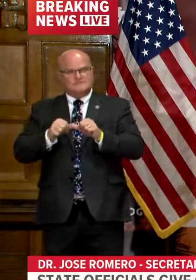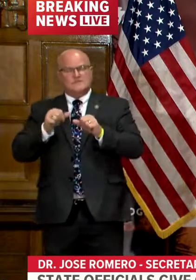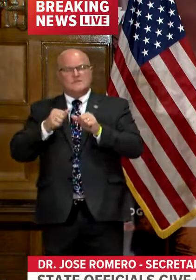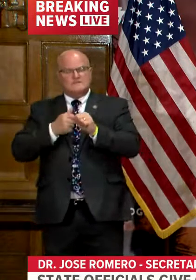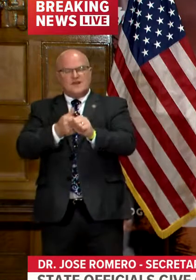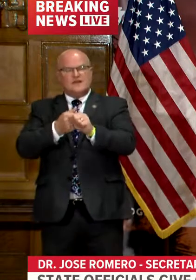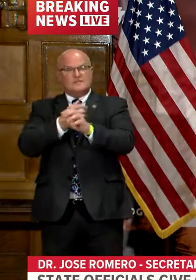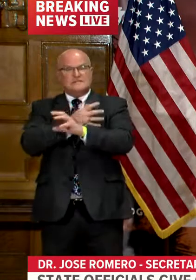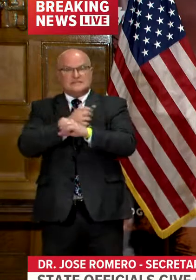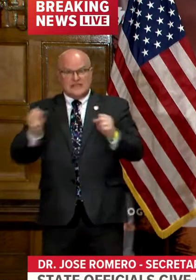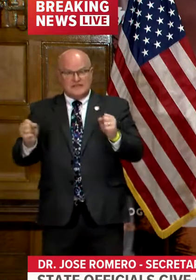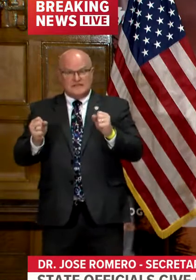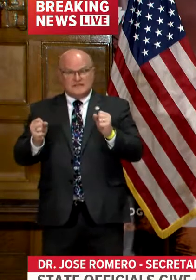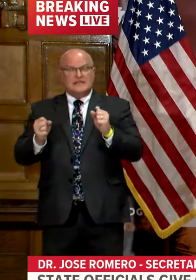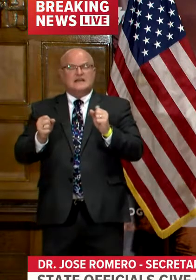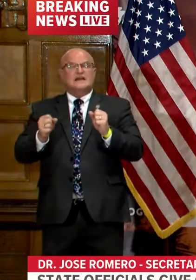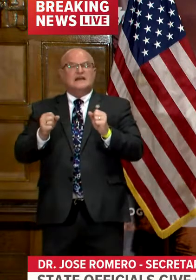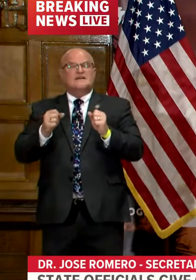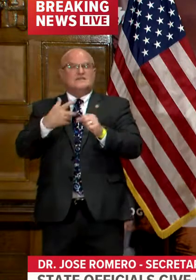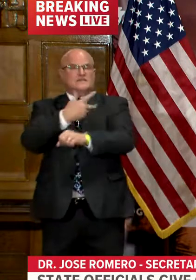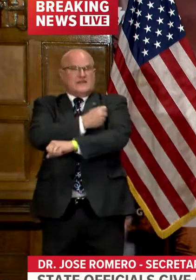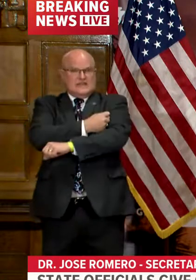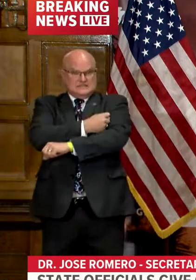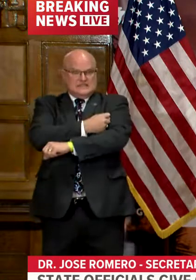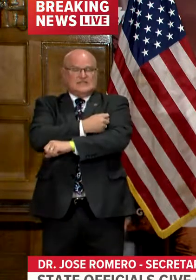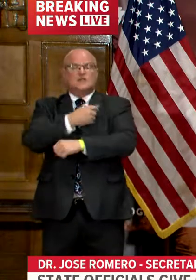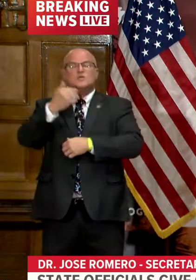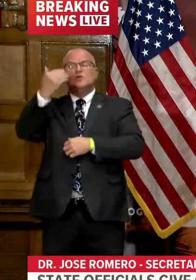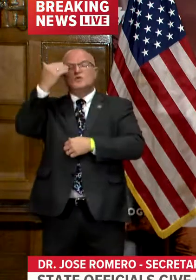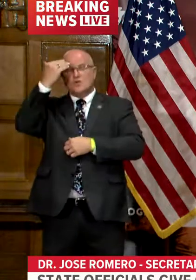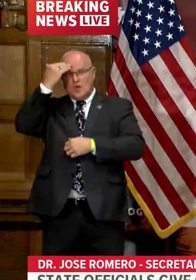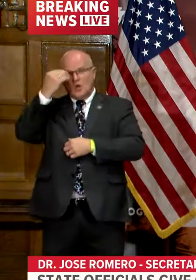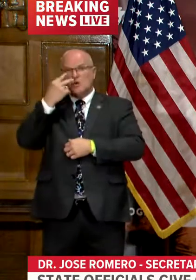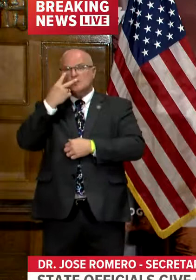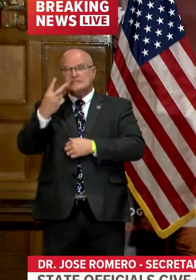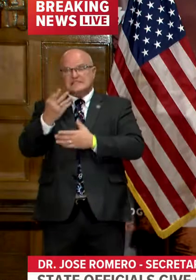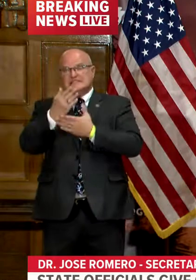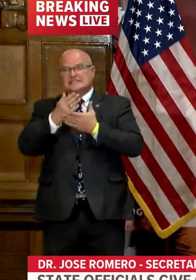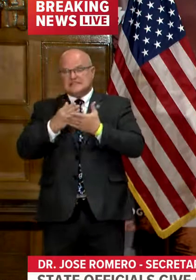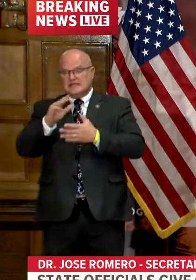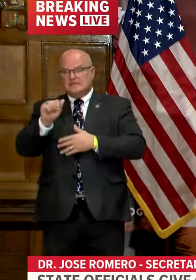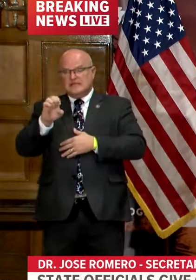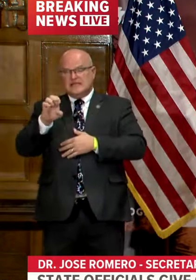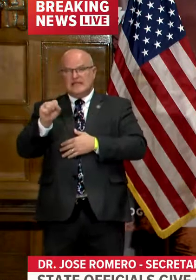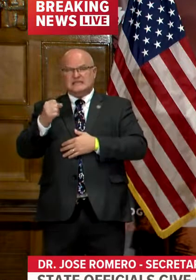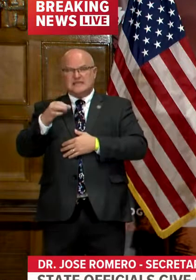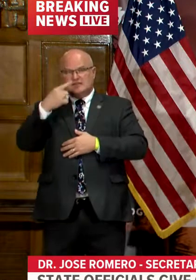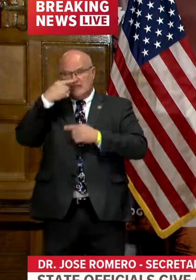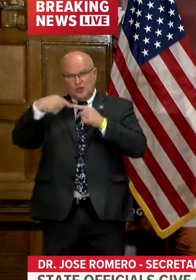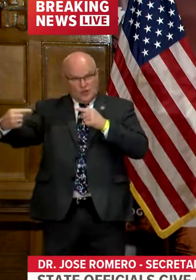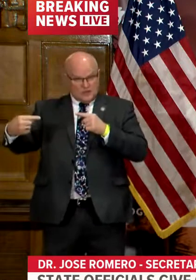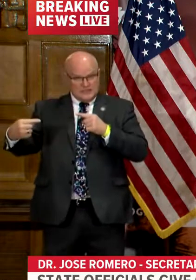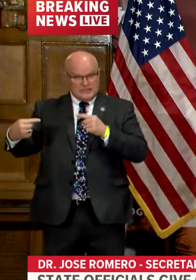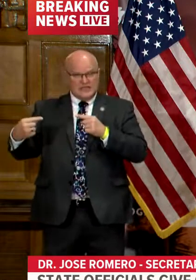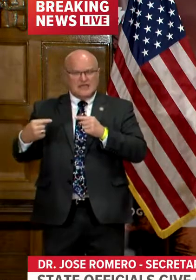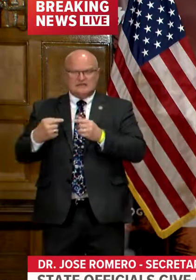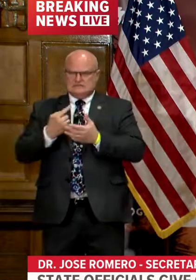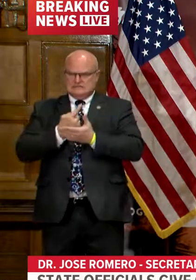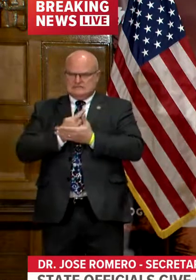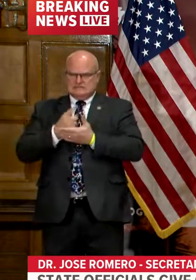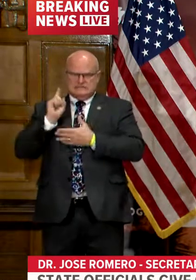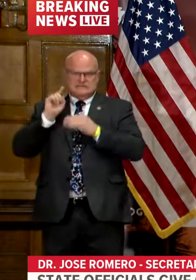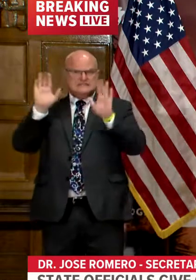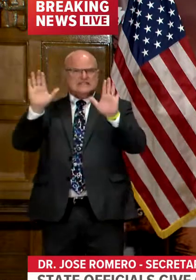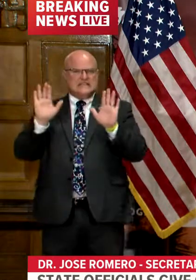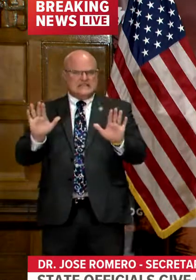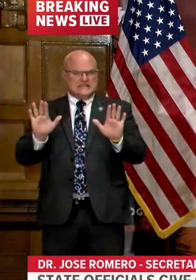safety of these vaccines post-administration. We know that we are seeing some cases of allergic reaction. As of last